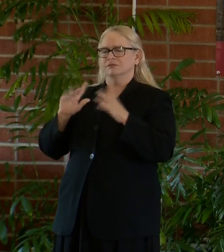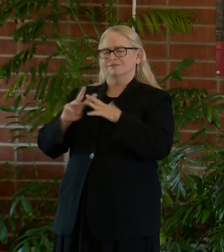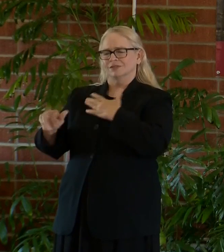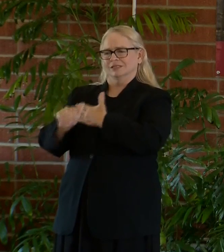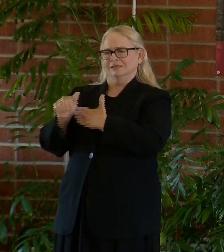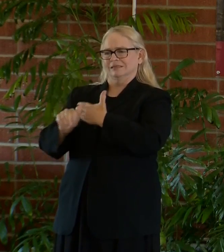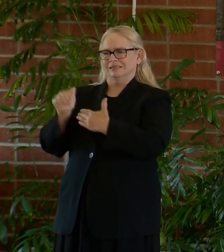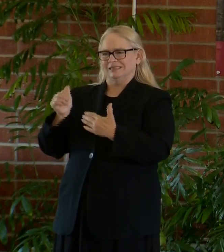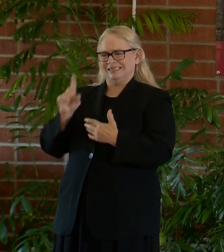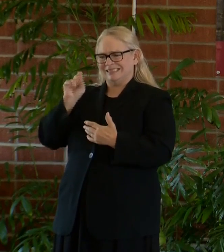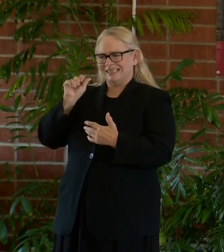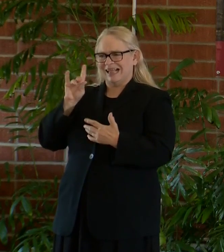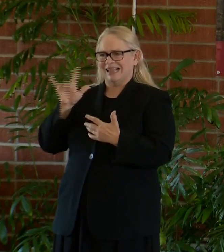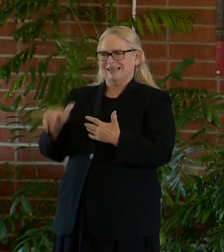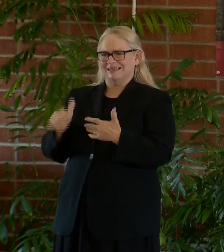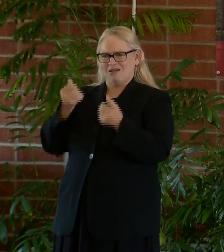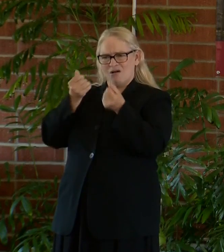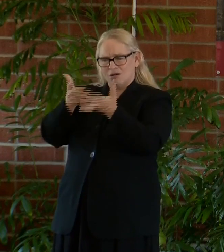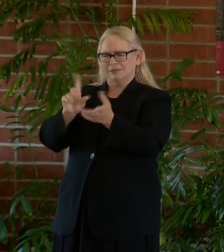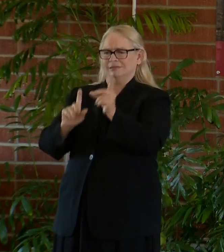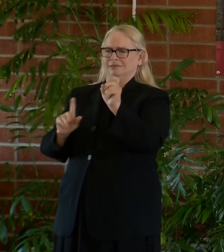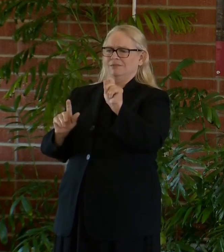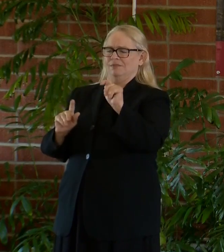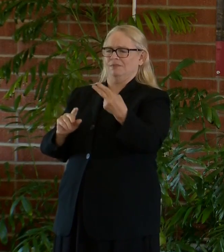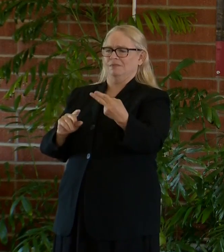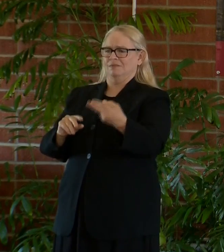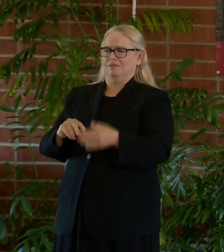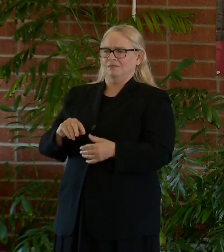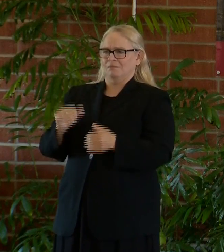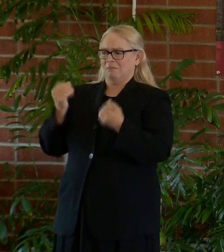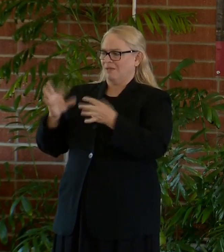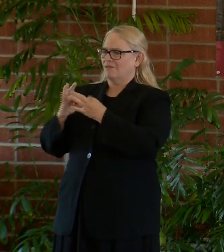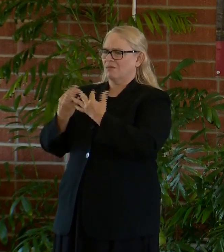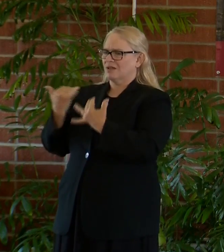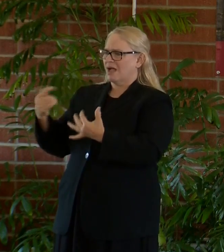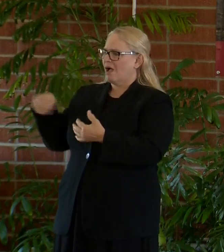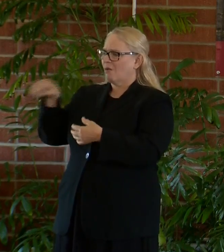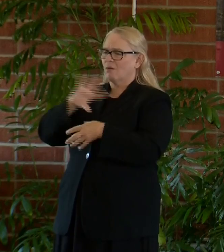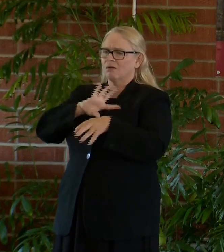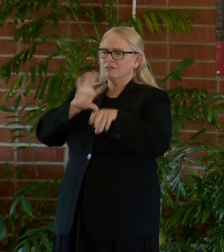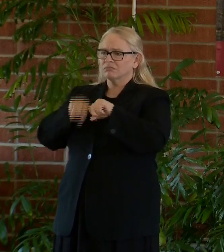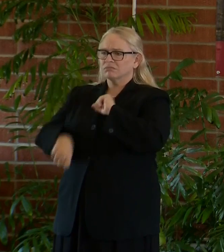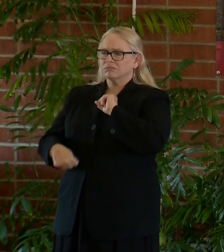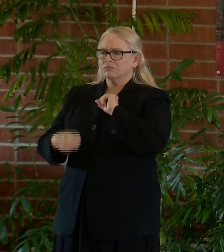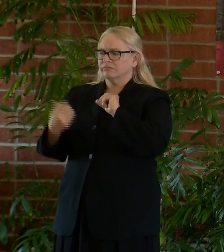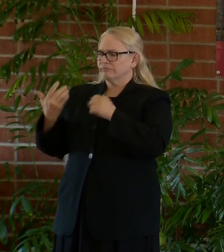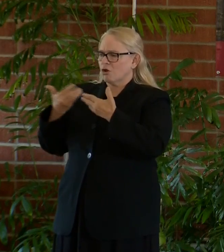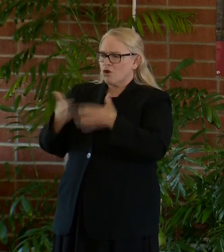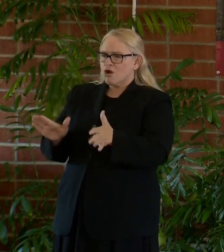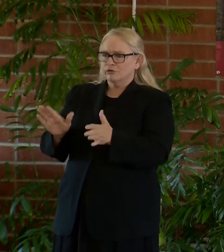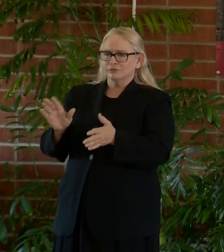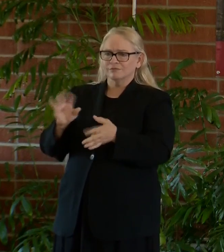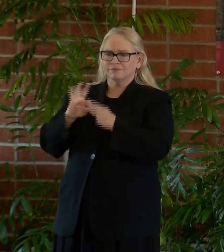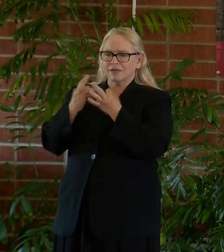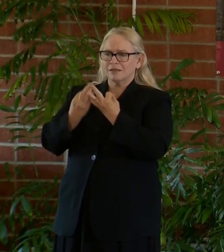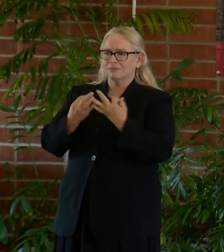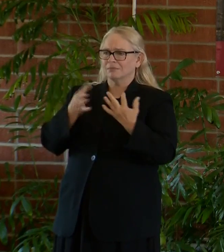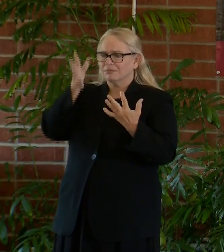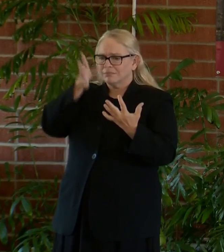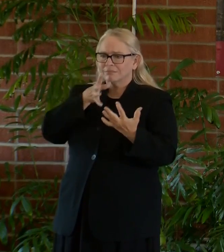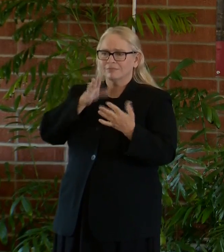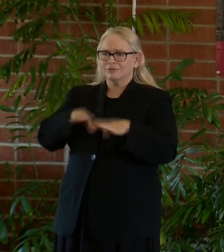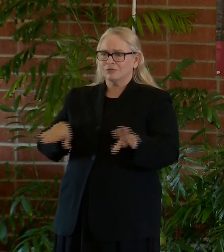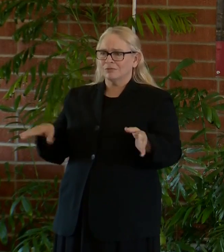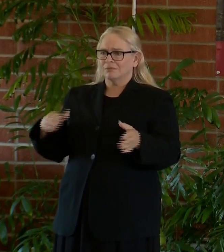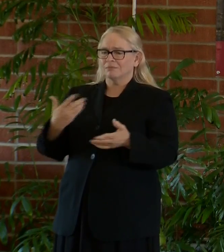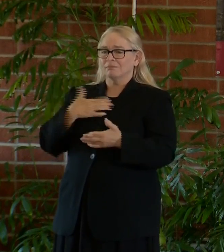and all of the pain and suffering these family members are going through is testament to a different reality. And please, let's wake up to